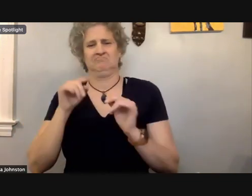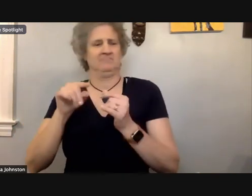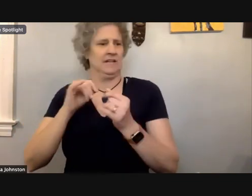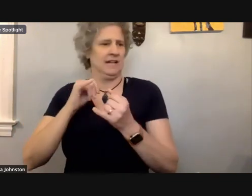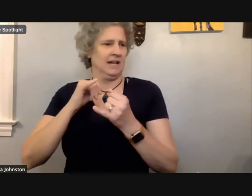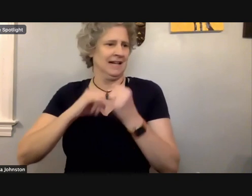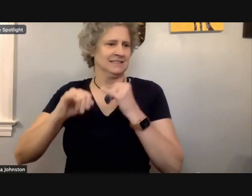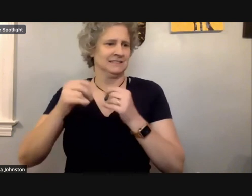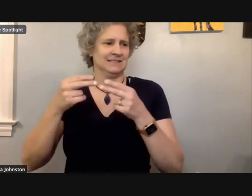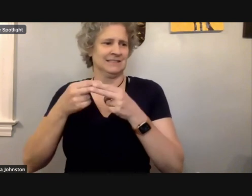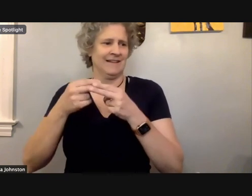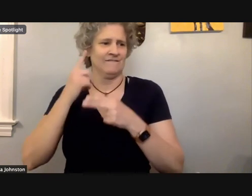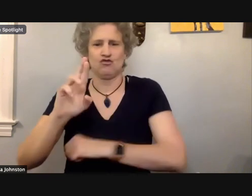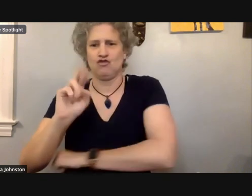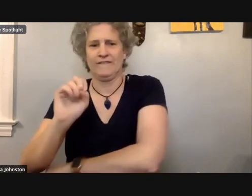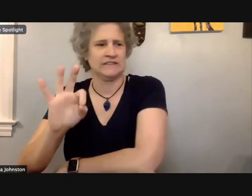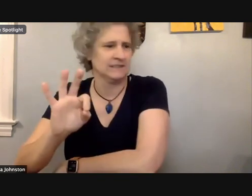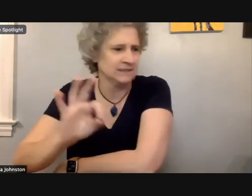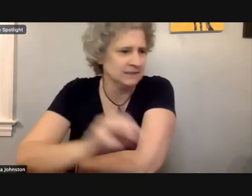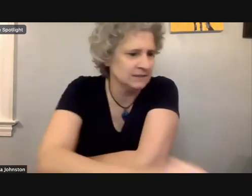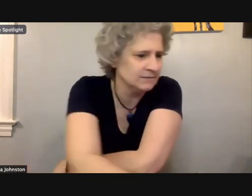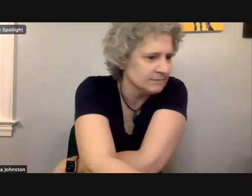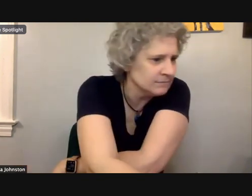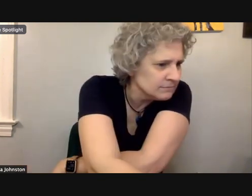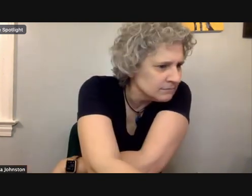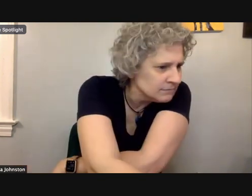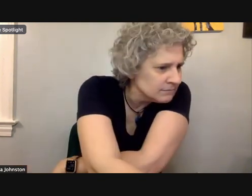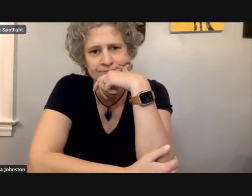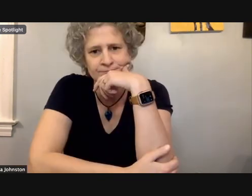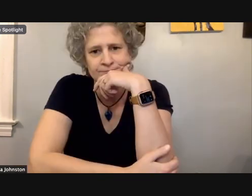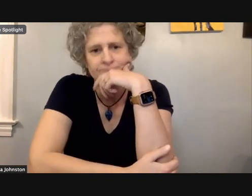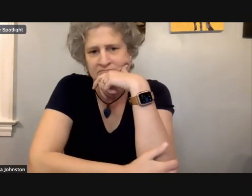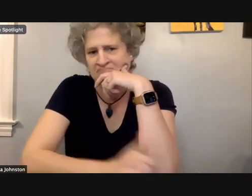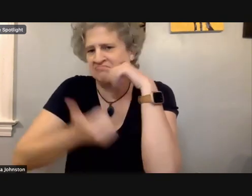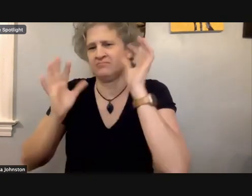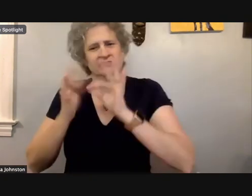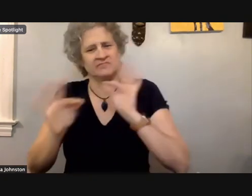Okay, so we're going to end very simply with the last slide.